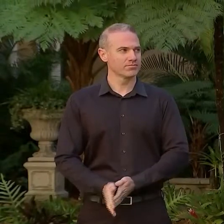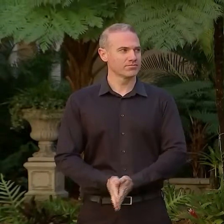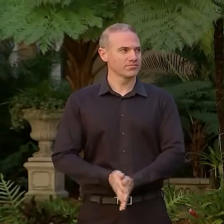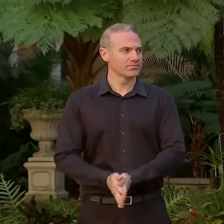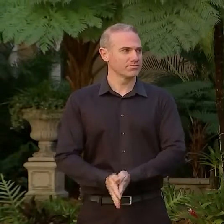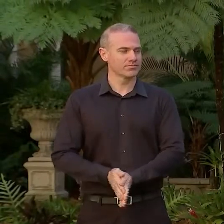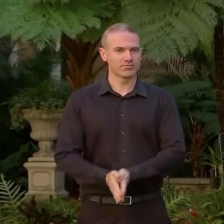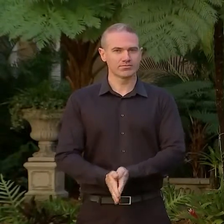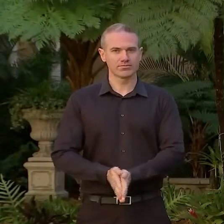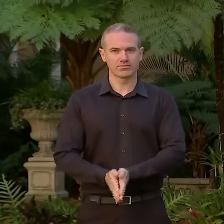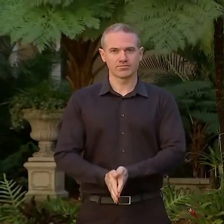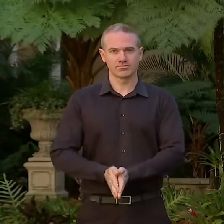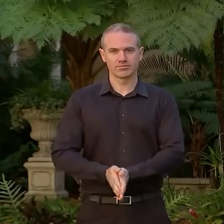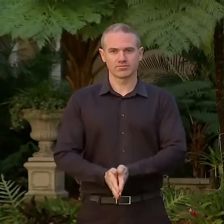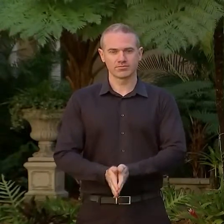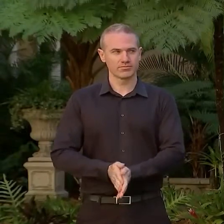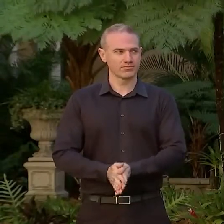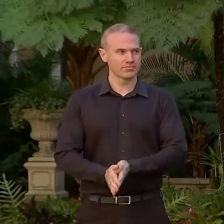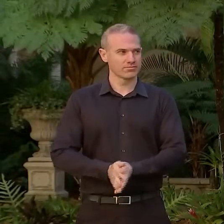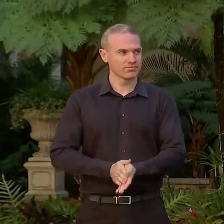We do the same for you, Lane.